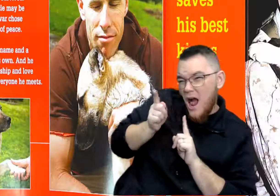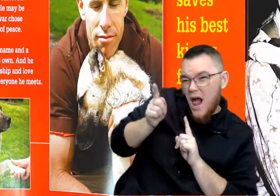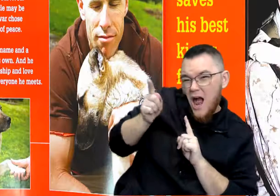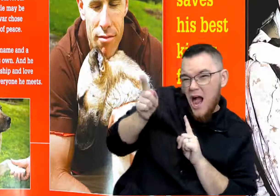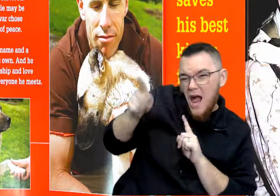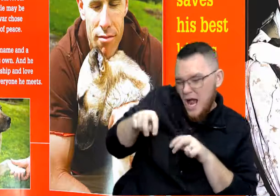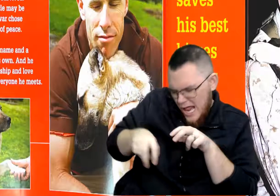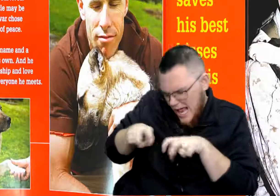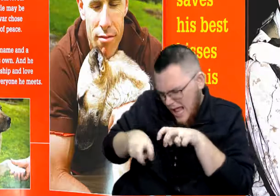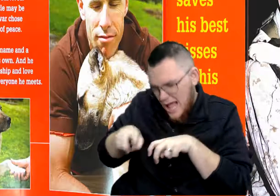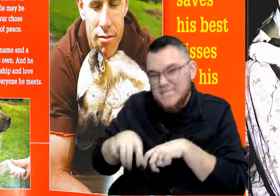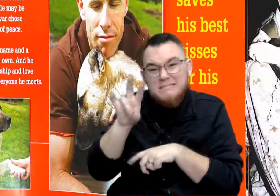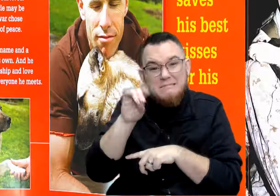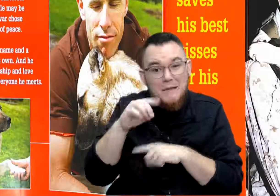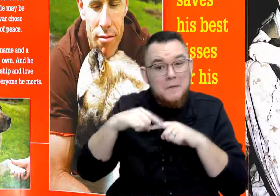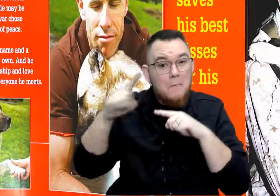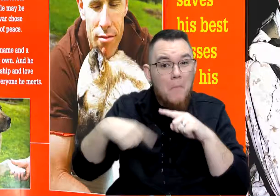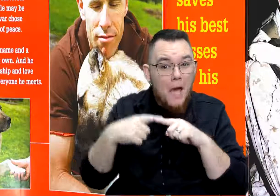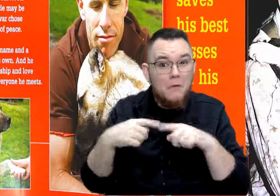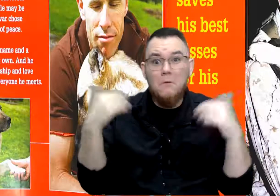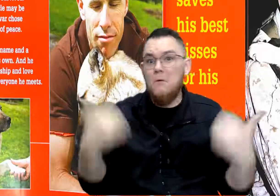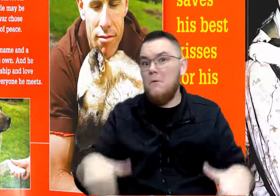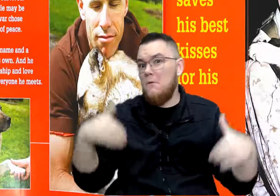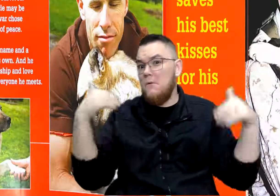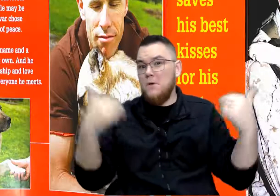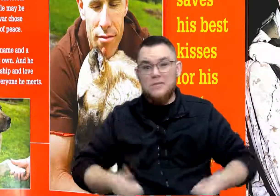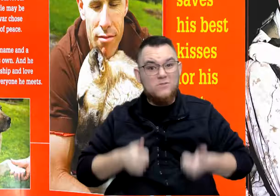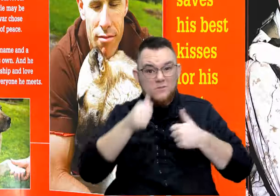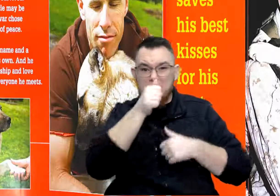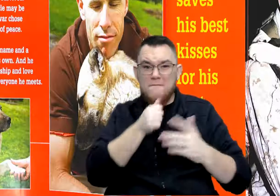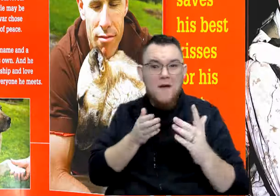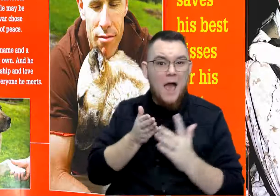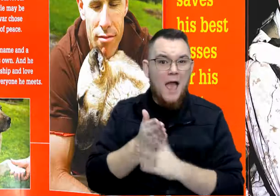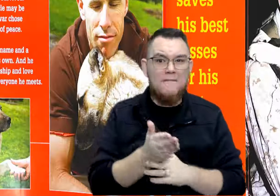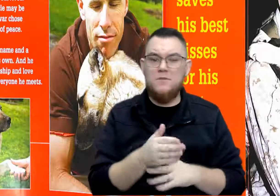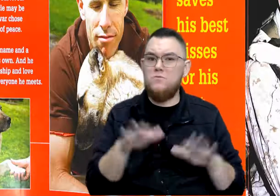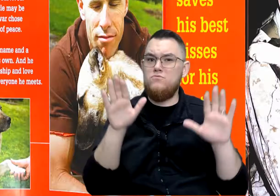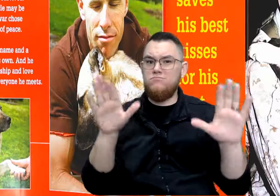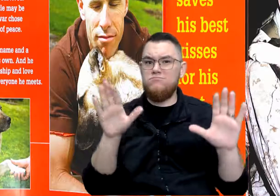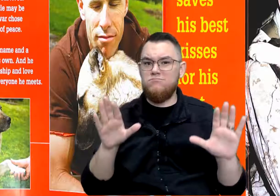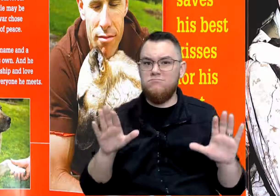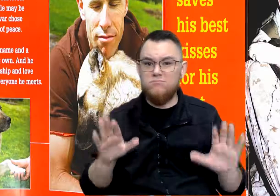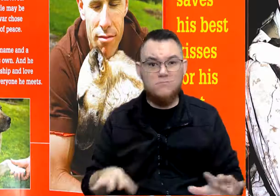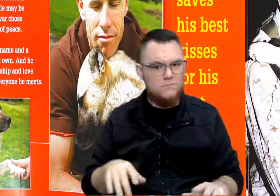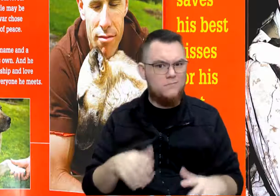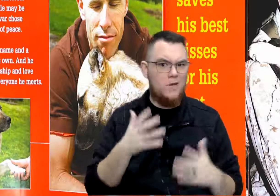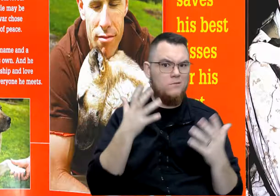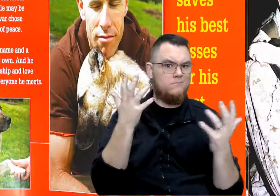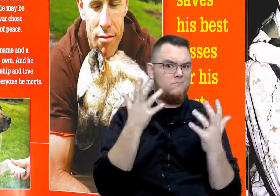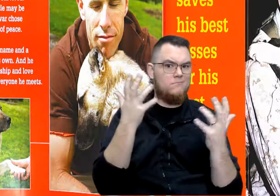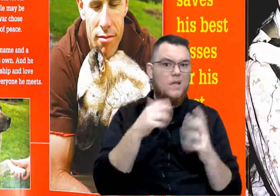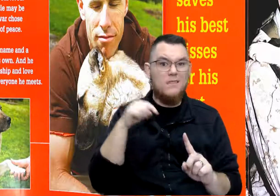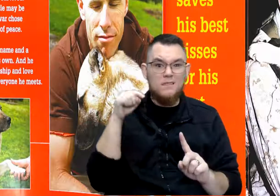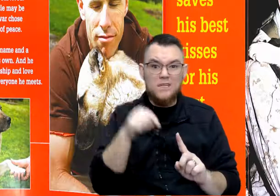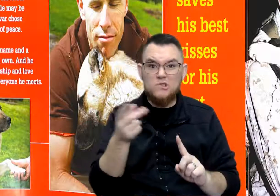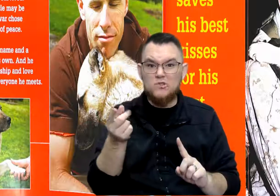be with Brian. It was a miracle he survived. The bigger miracle may be that this dog of war chose to become